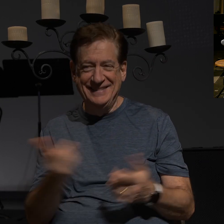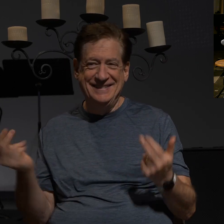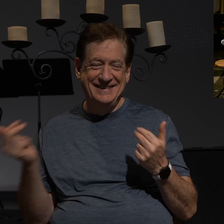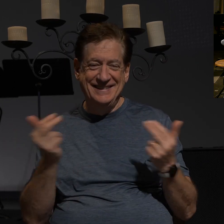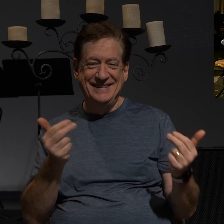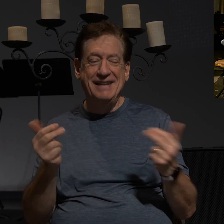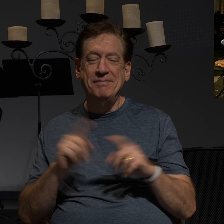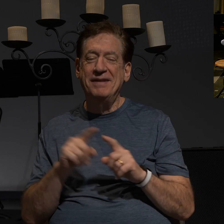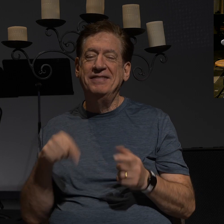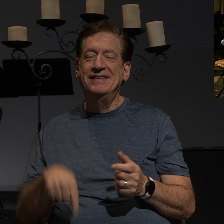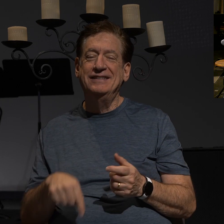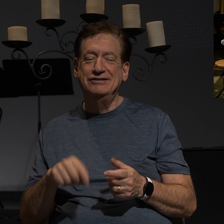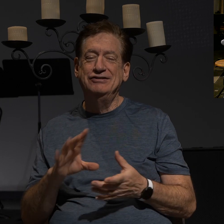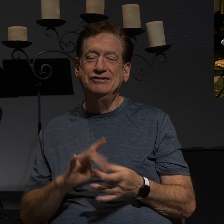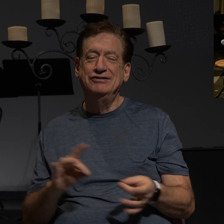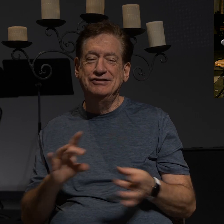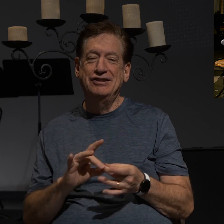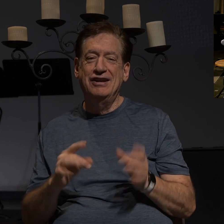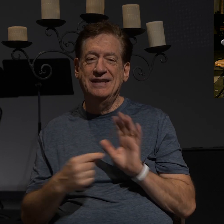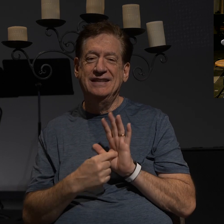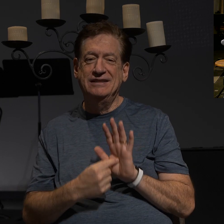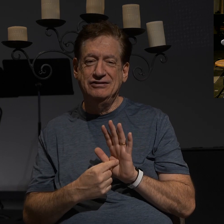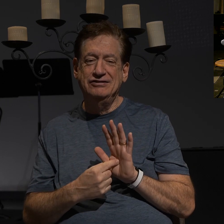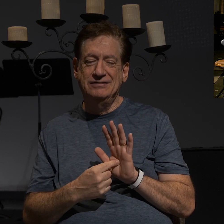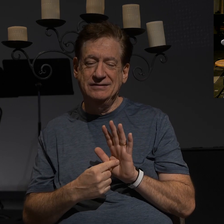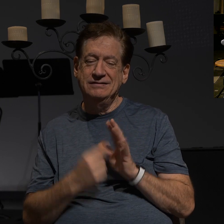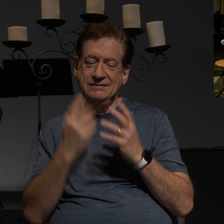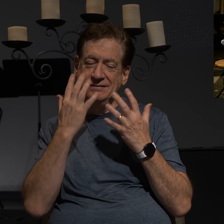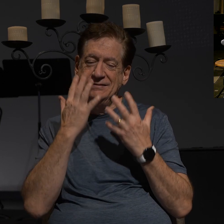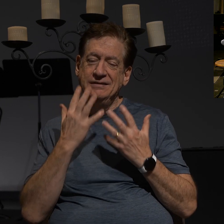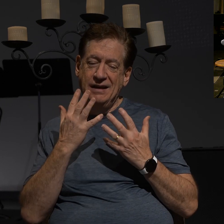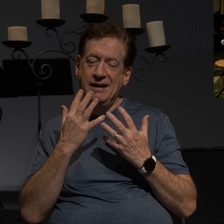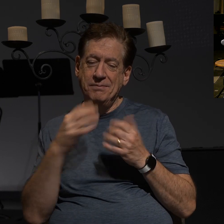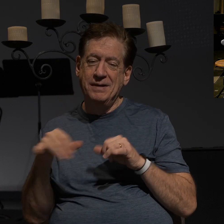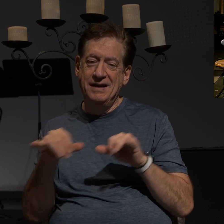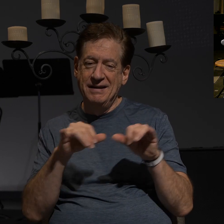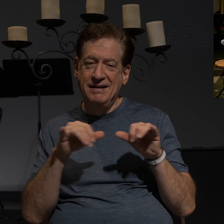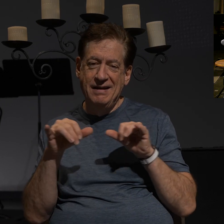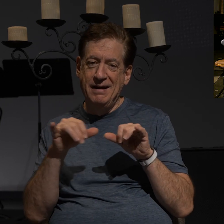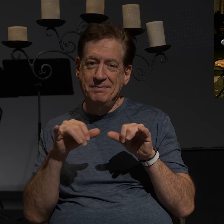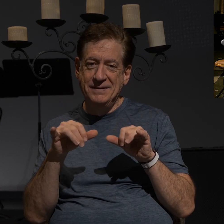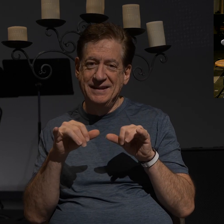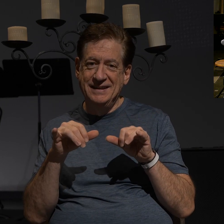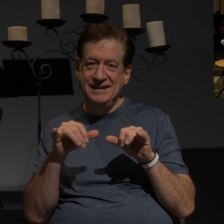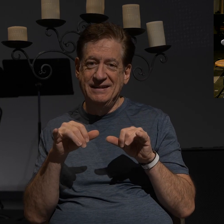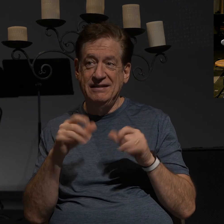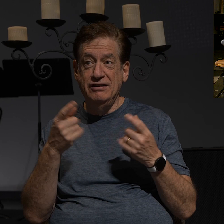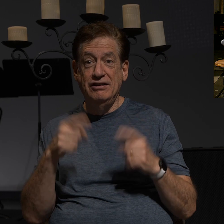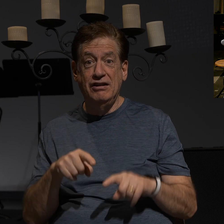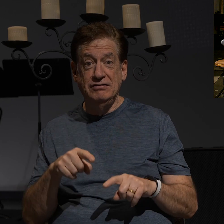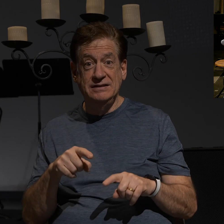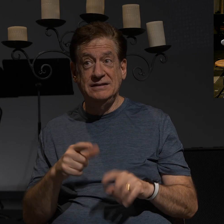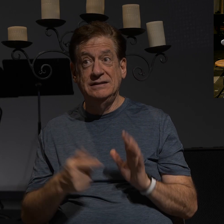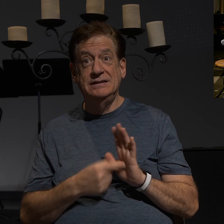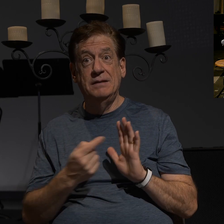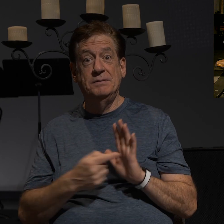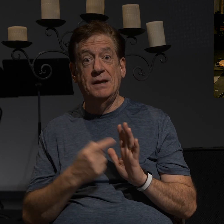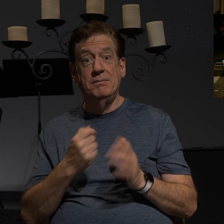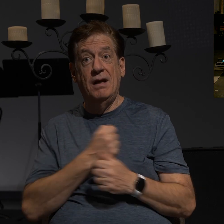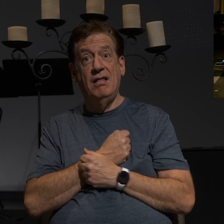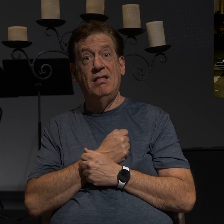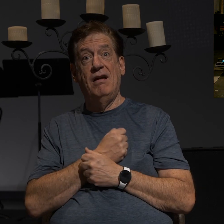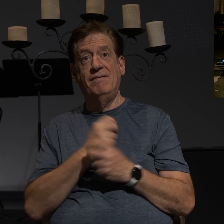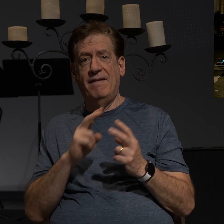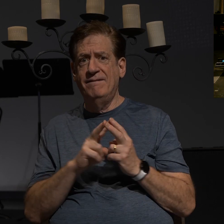But this story illustrates a fairly sad but common occurrence that at times a love that at one time was